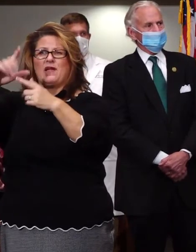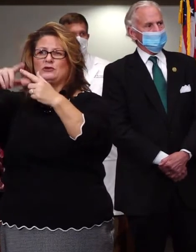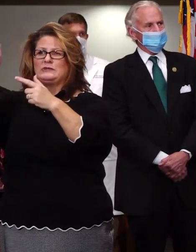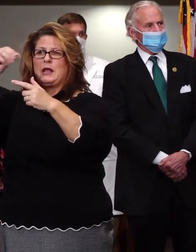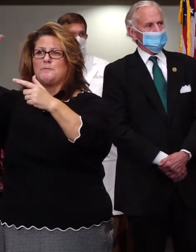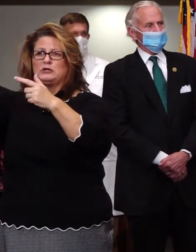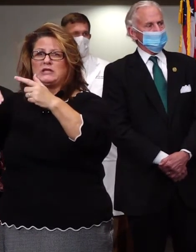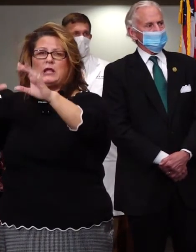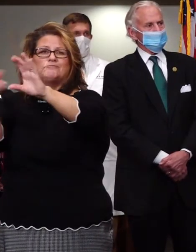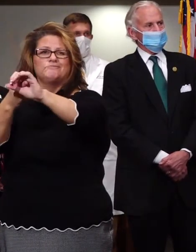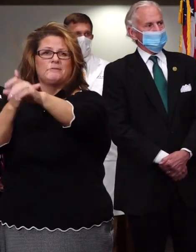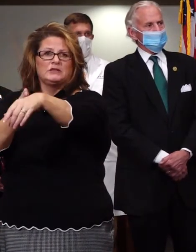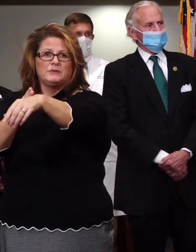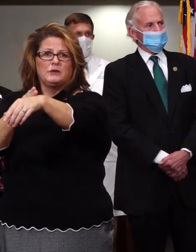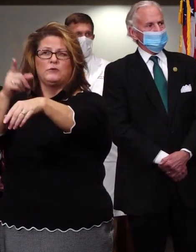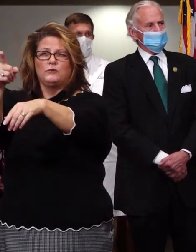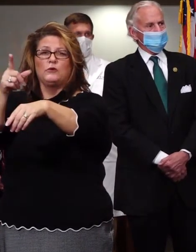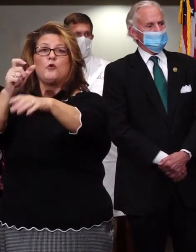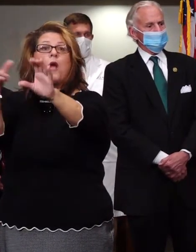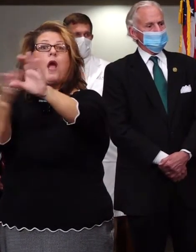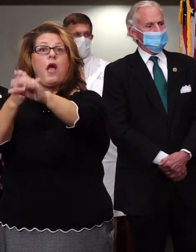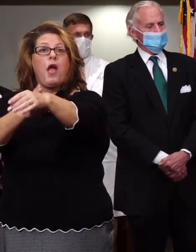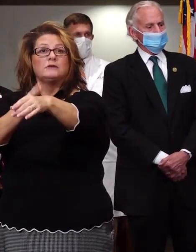up hospitalized. You know, of those that end up hospitalized, about